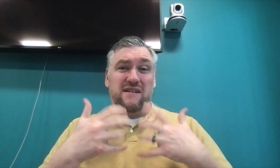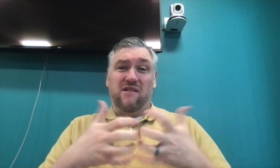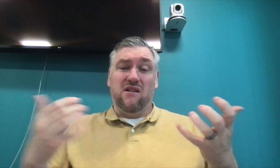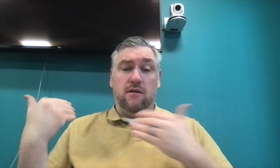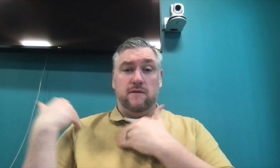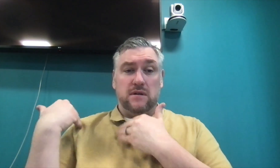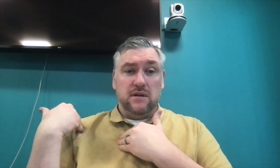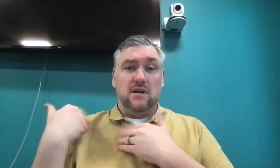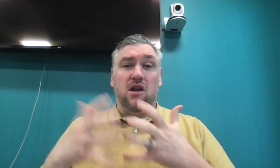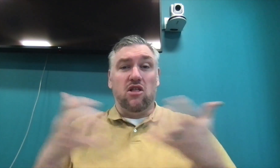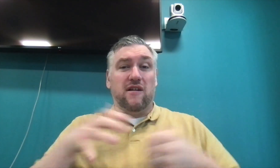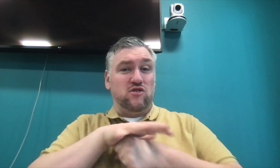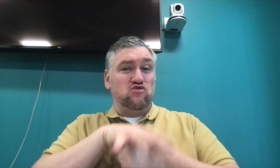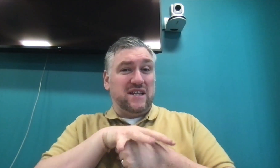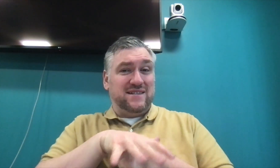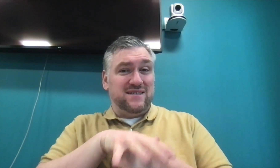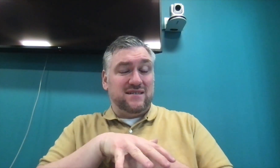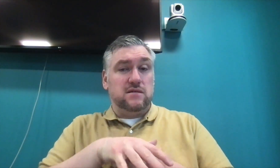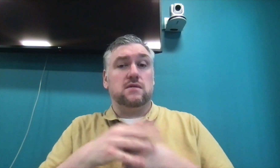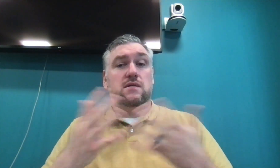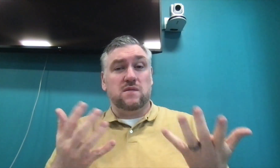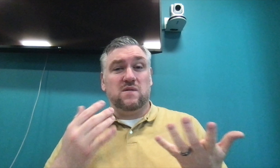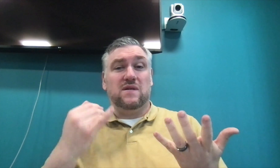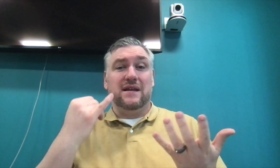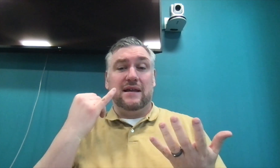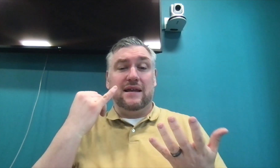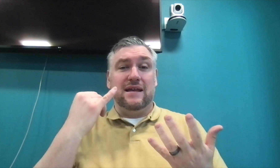need to understand teachers have a lot of responsibilities and a lot of stresses.